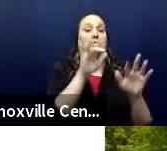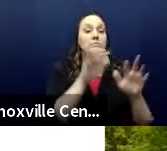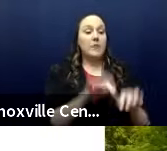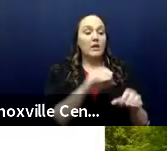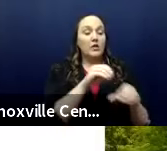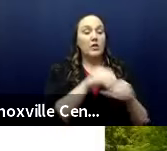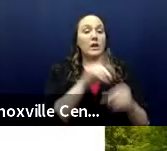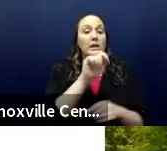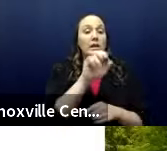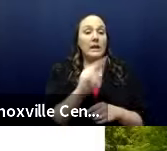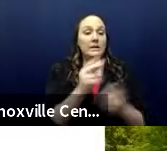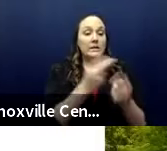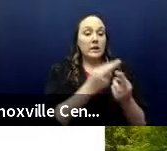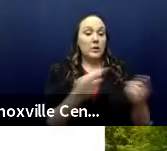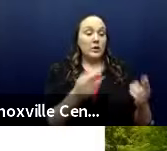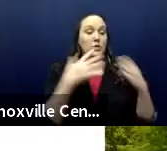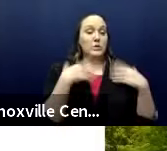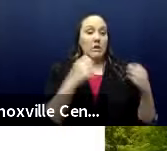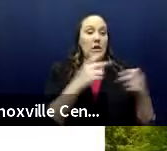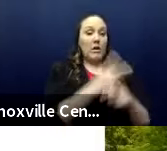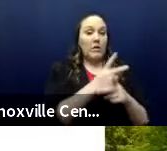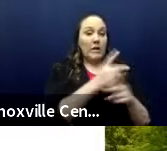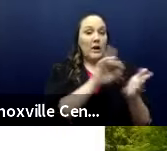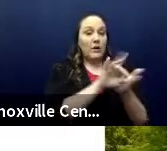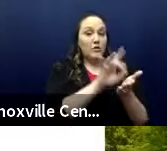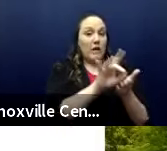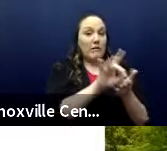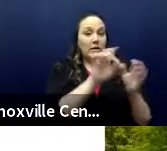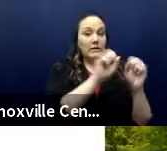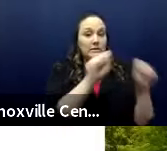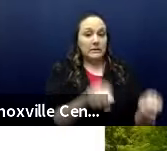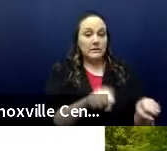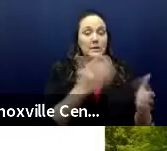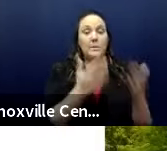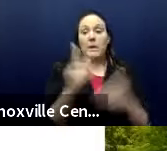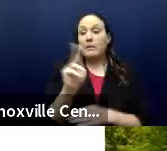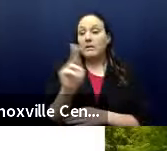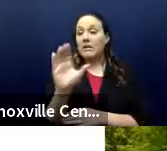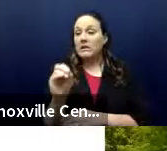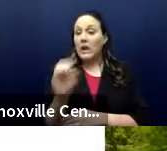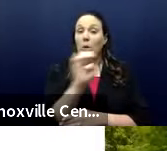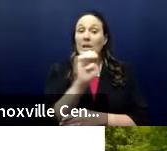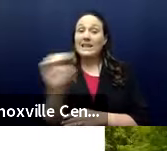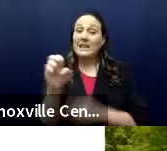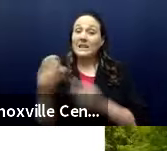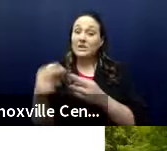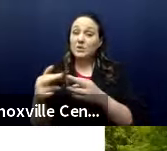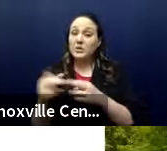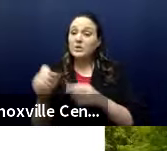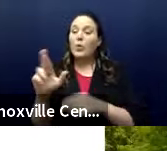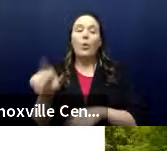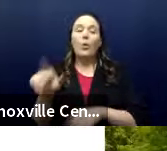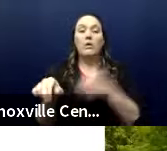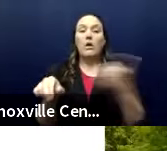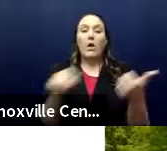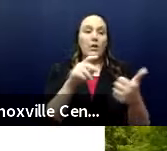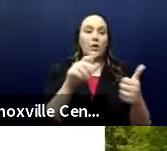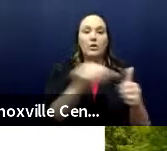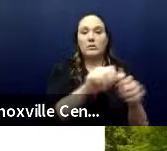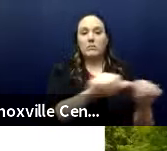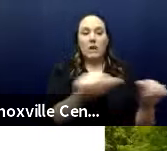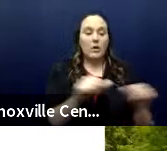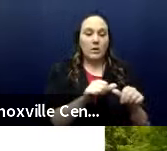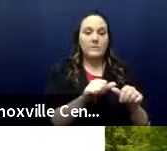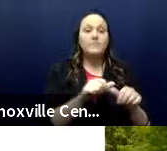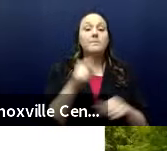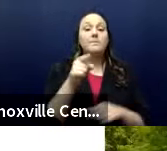Tracking System, or HERTS. It may reflect Knox County, East Region, or patients from other jurisdictions. For this benchmark,